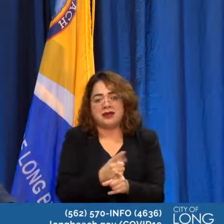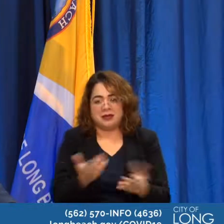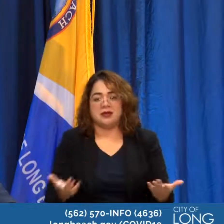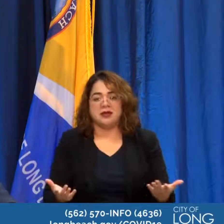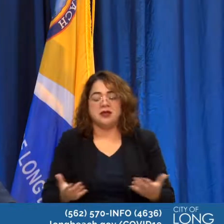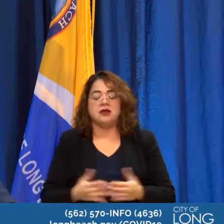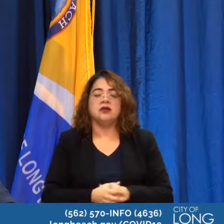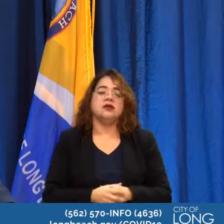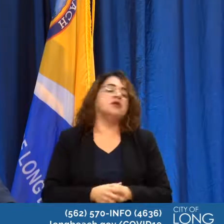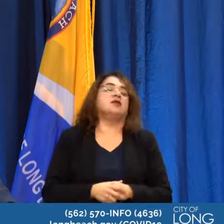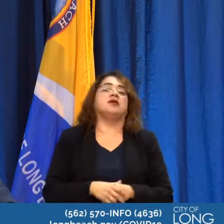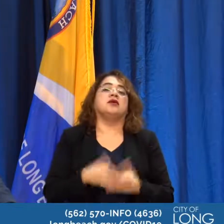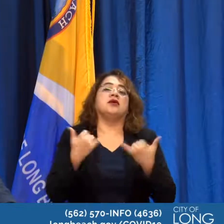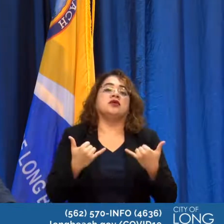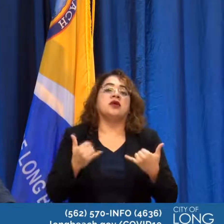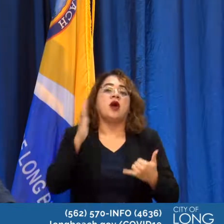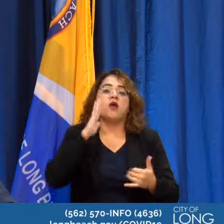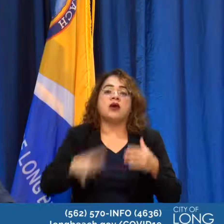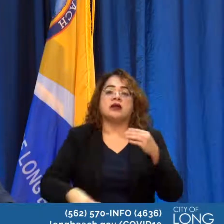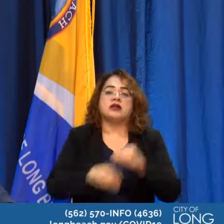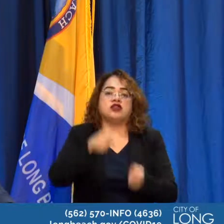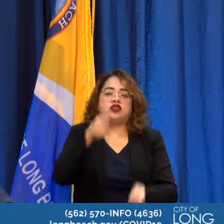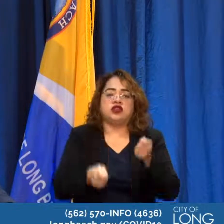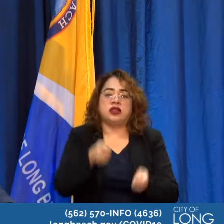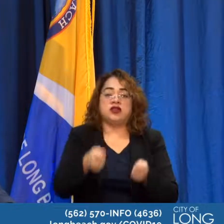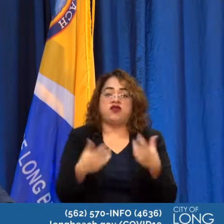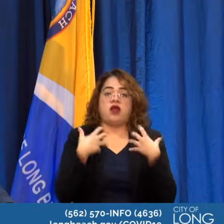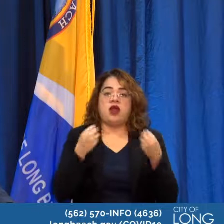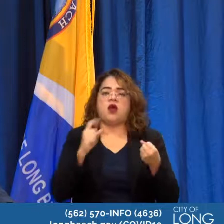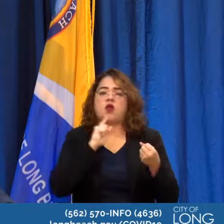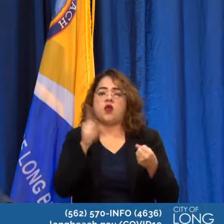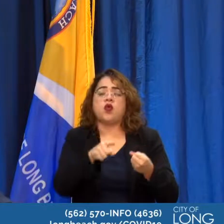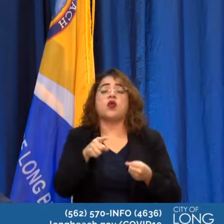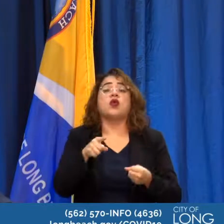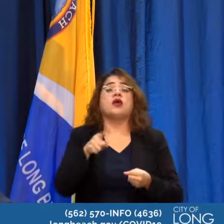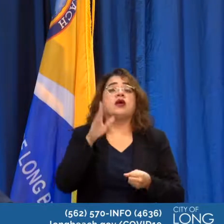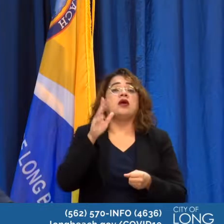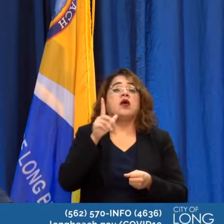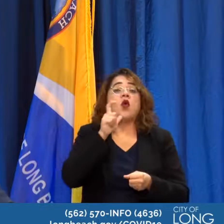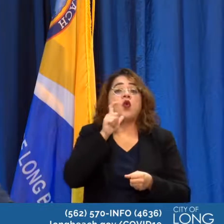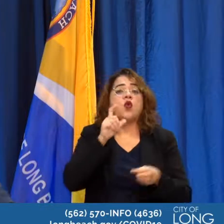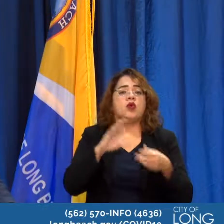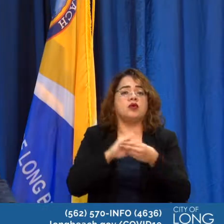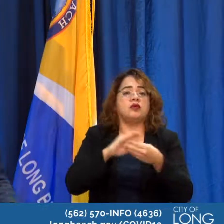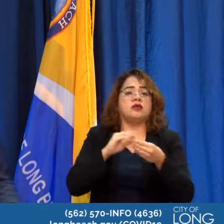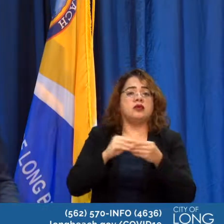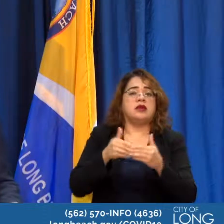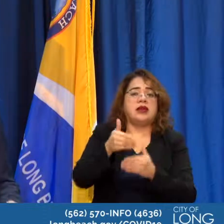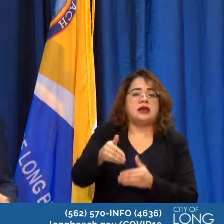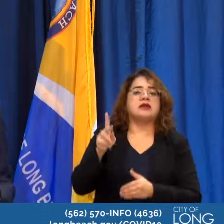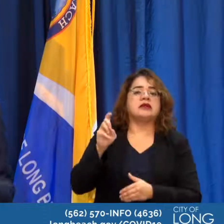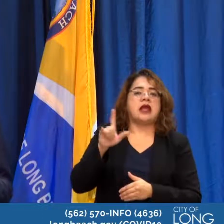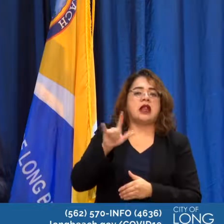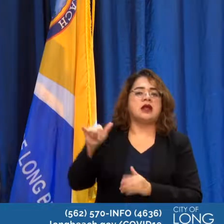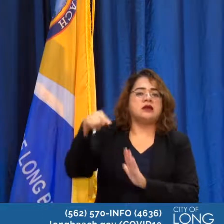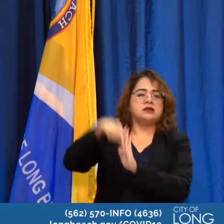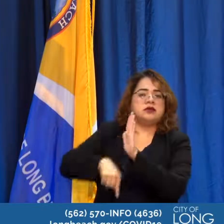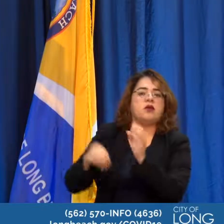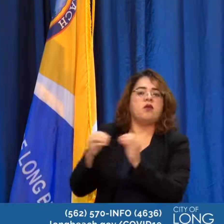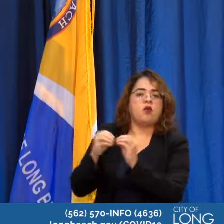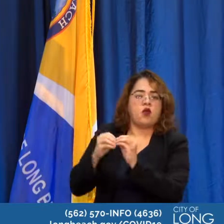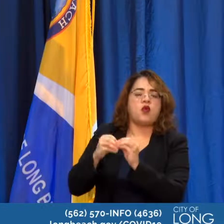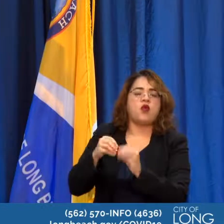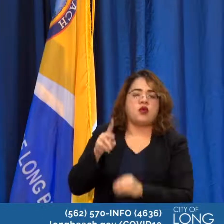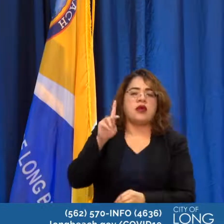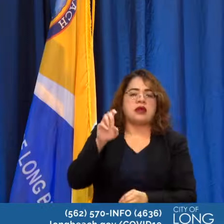Today, there'll be additional changes made to the health order and Kelly Colopy will get some more details in a minute. The city of Long